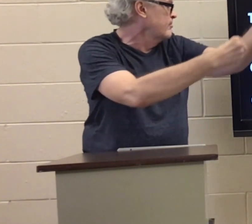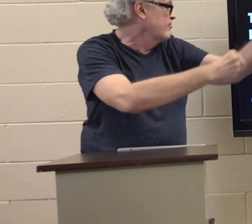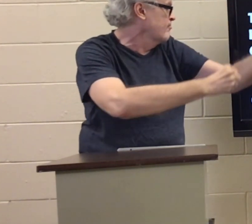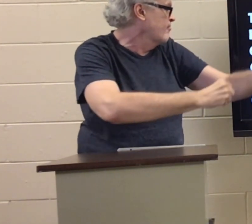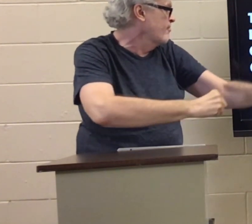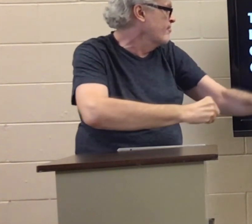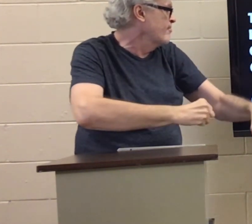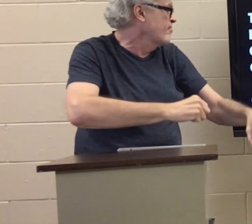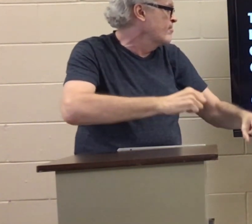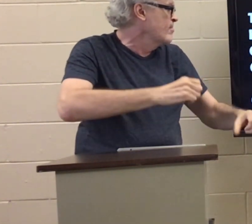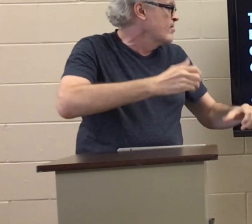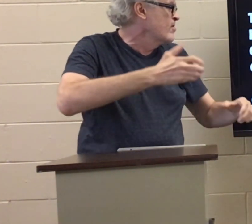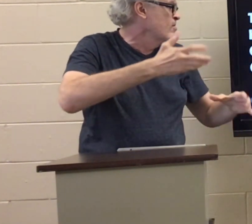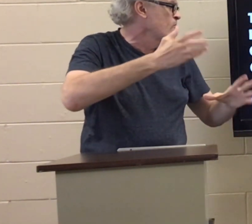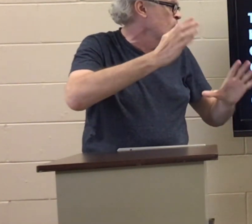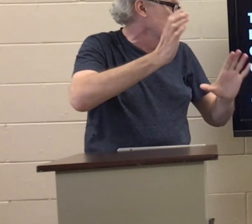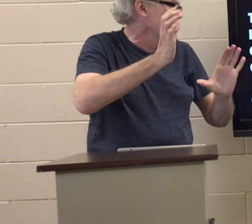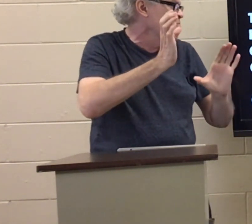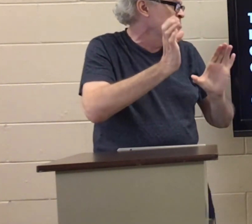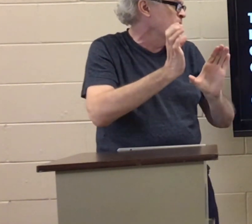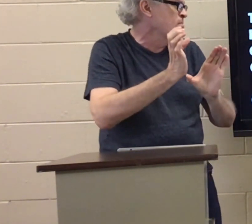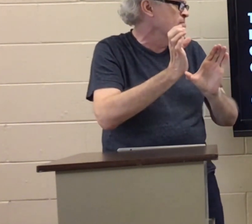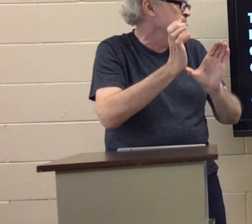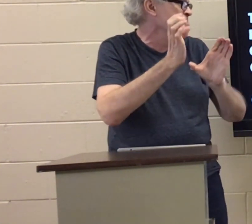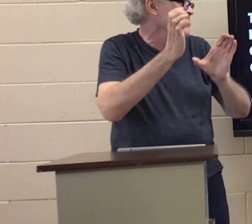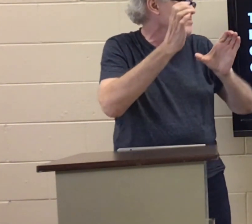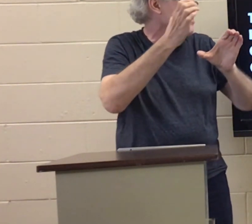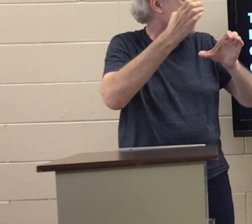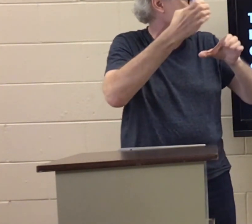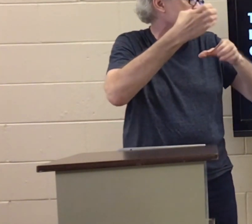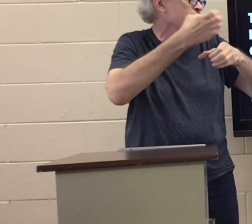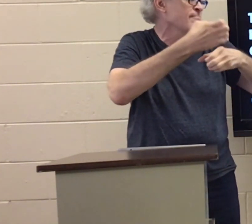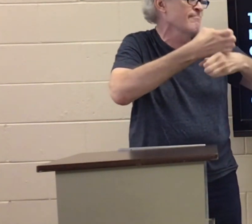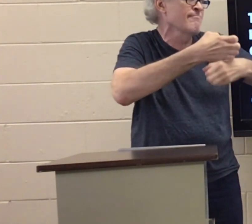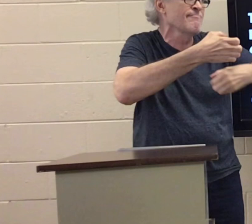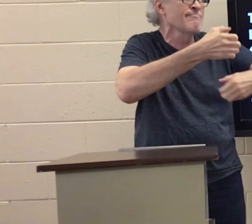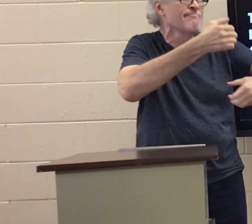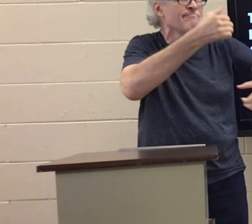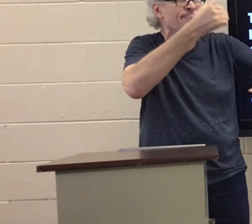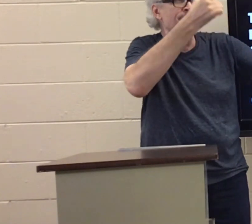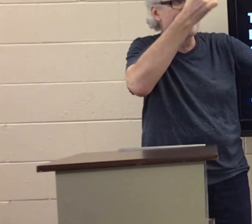Created man.